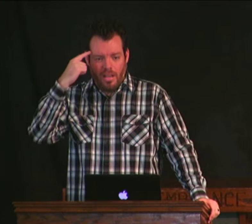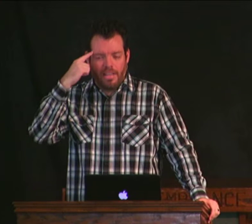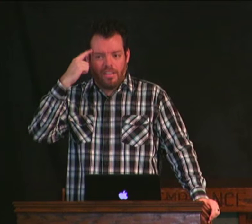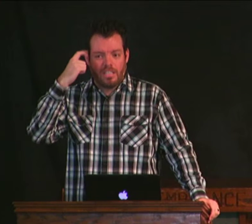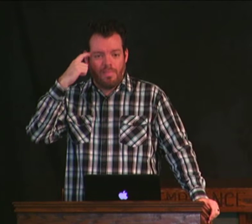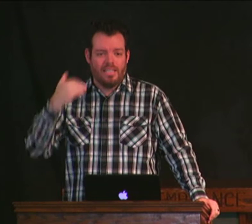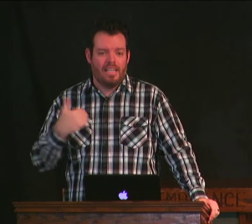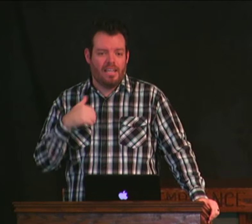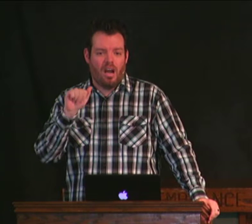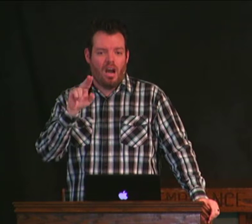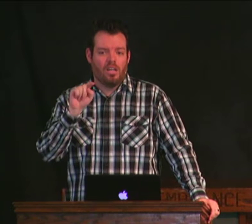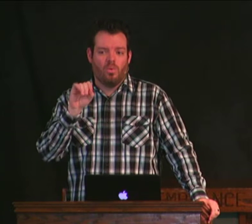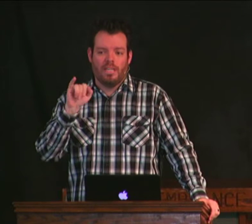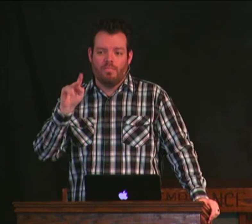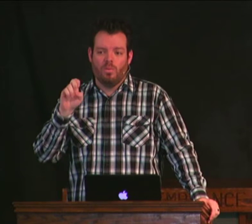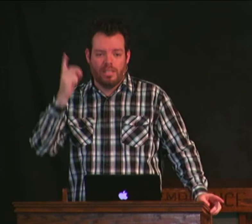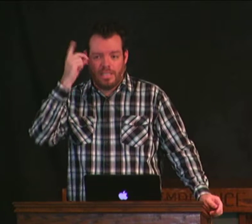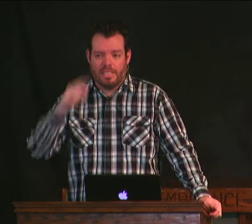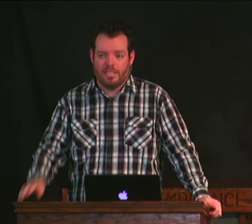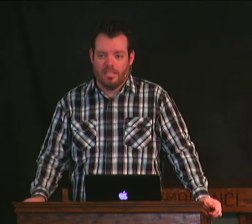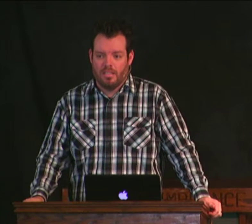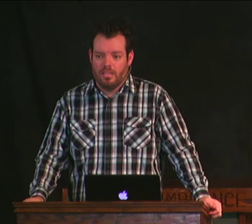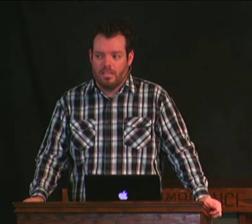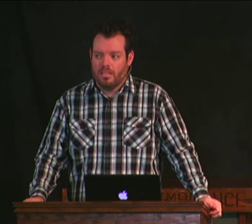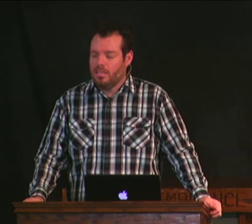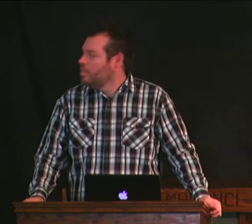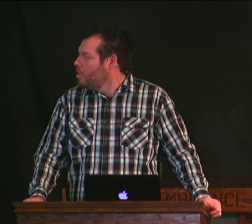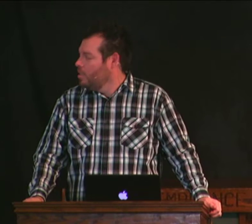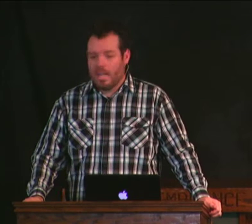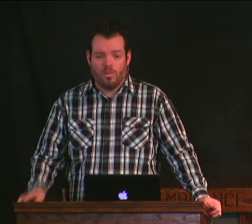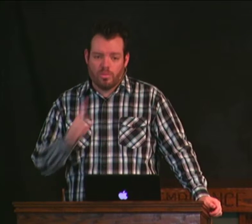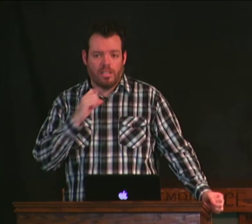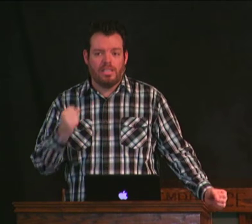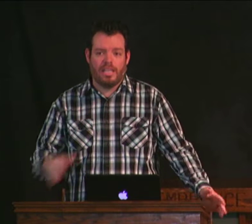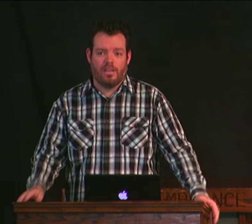And they suspected he had an autoimmune disease. That was really scary